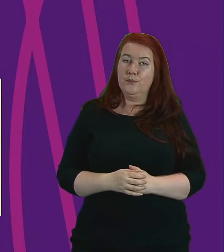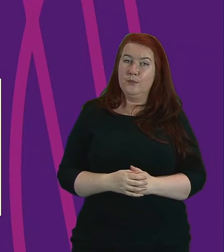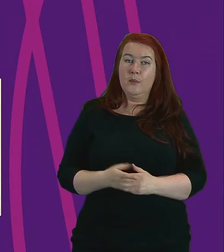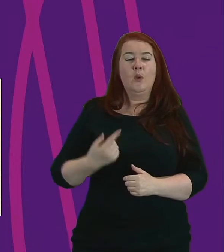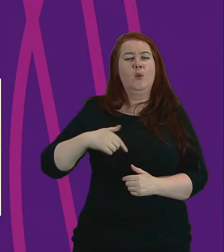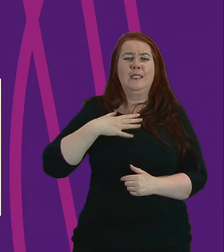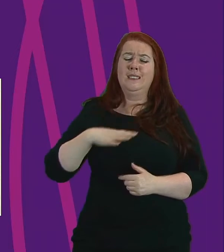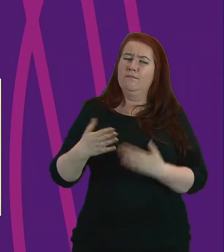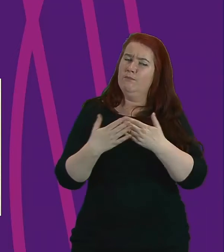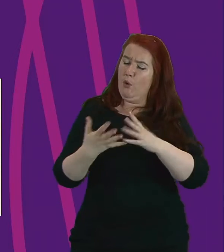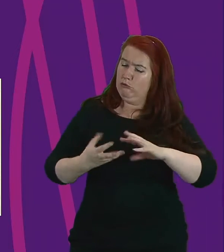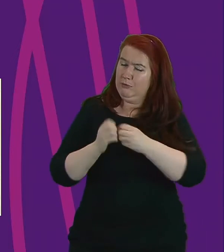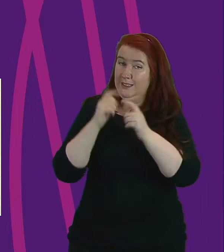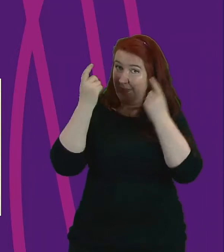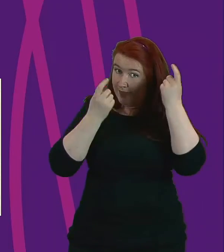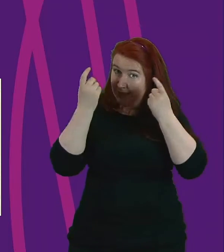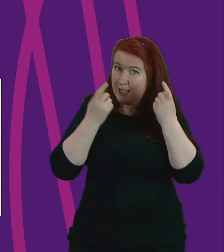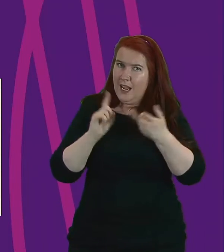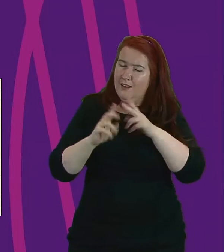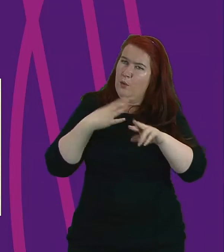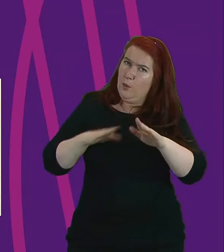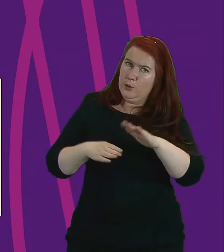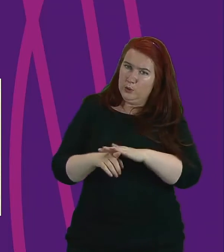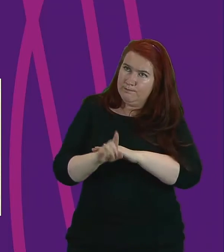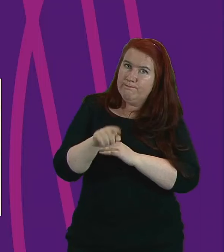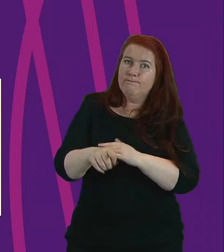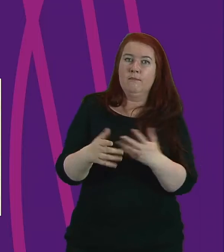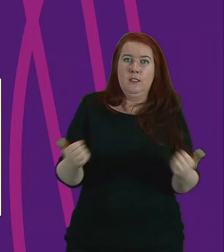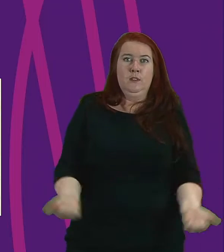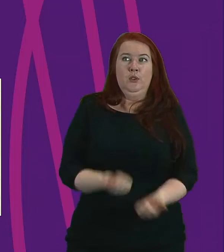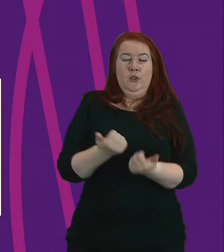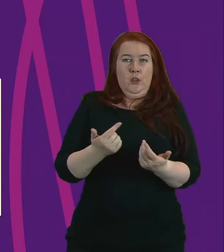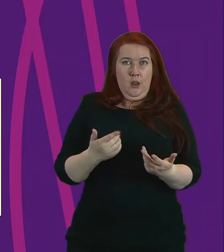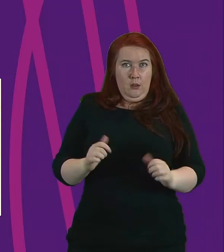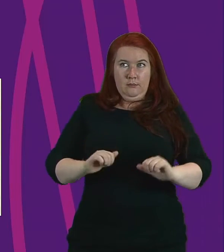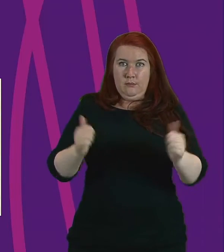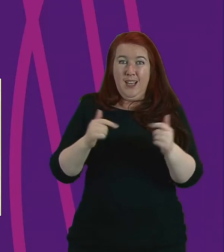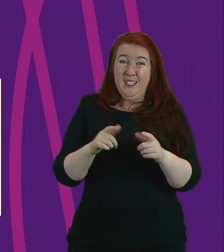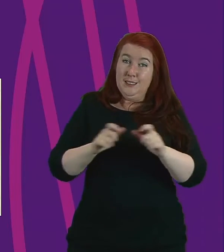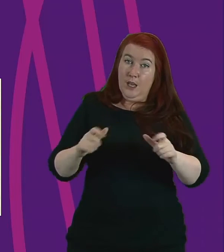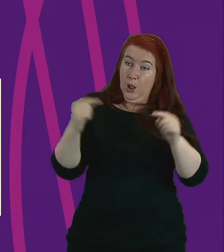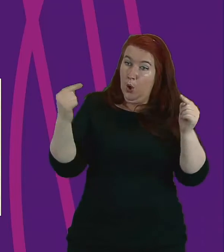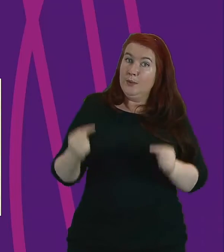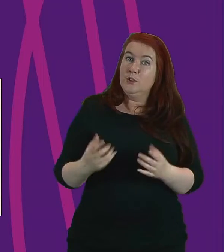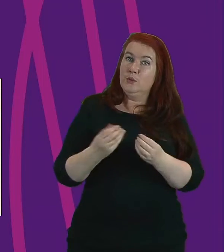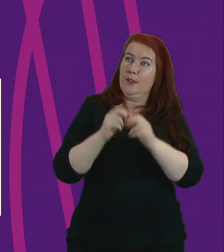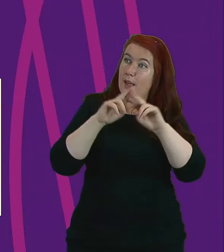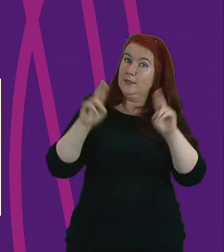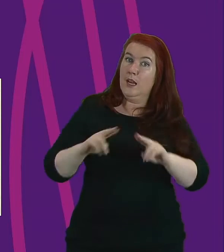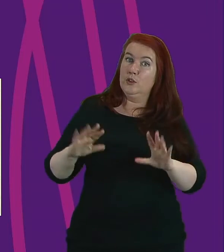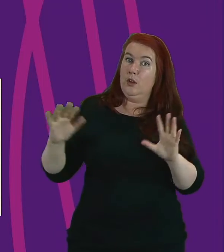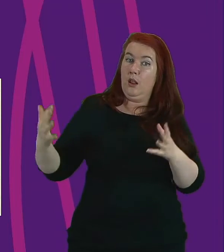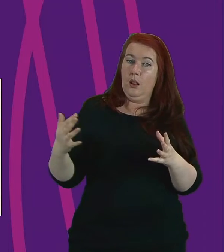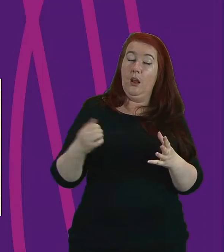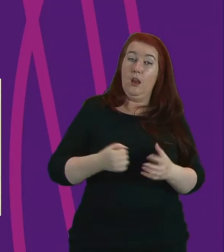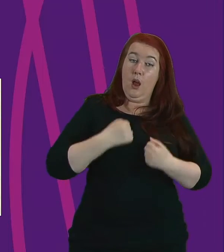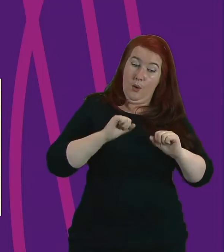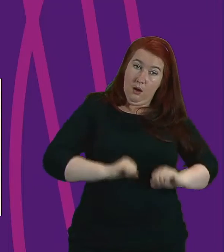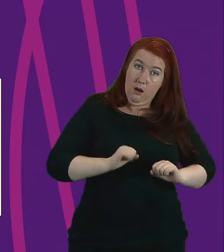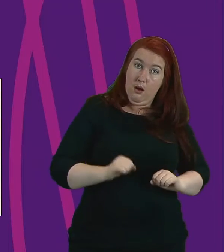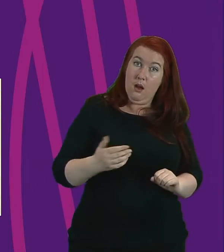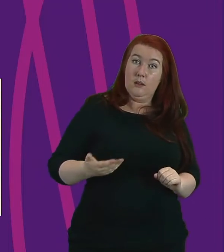more creative thinking if we are to haul ourselves from this post-pandemic recession and remain internationally competitive. We must grow both our Indigenous companies and attract